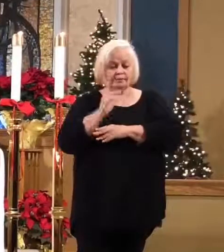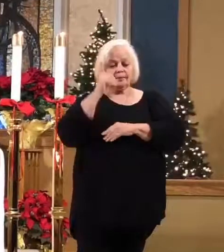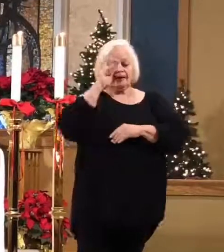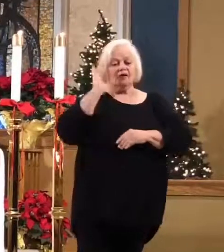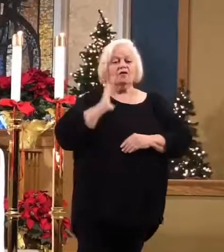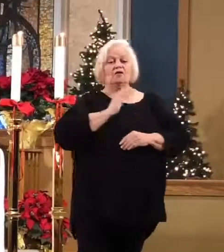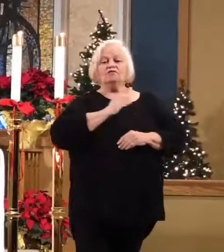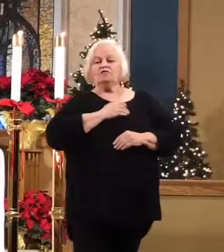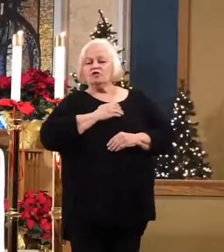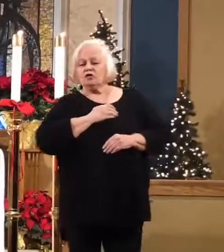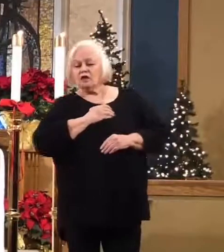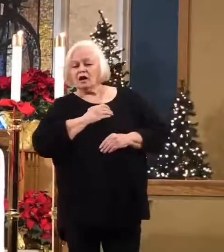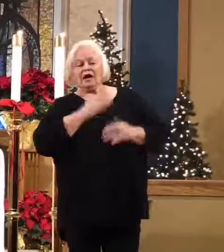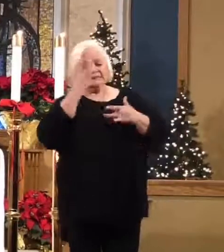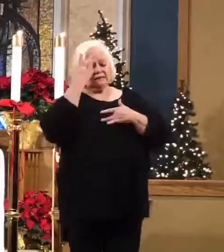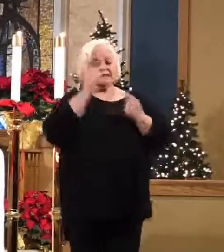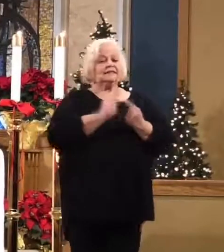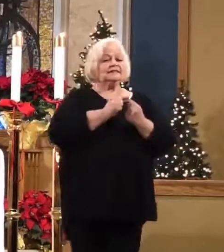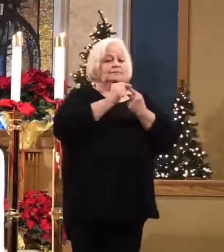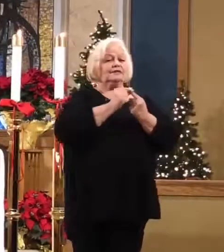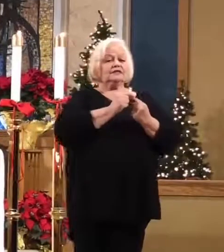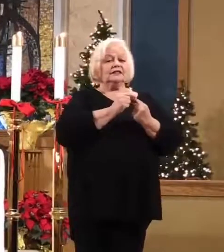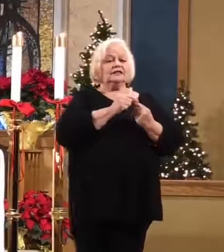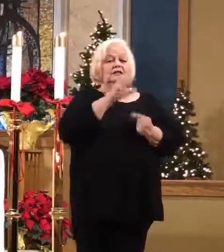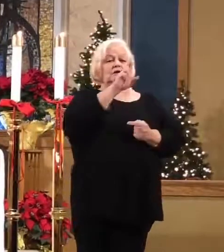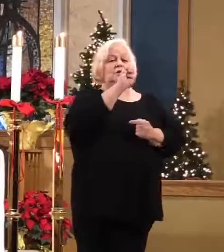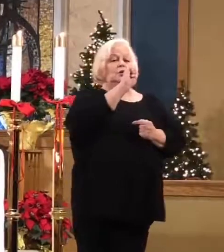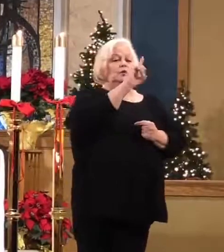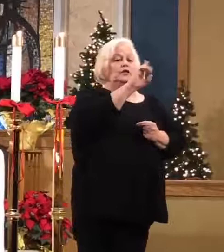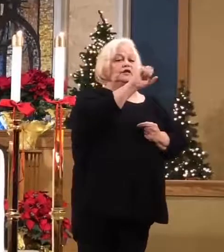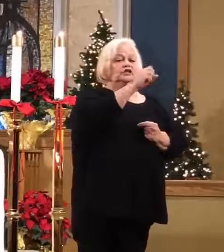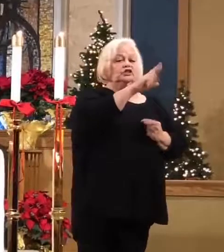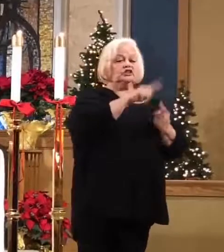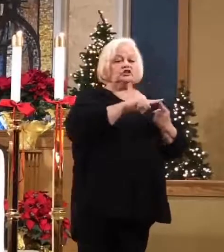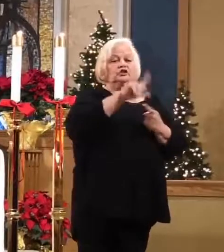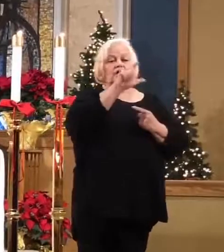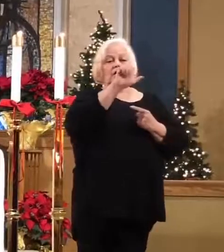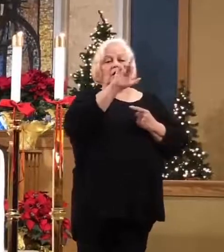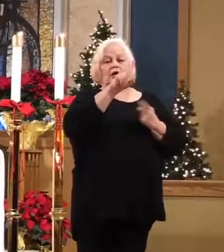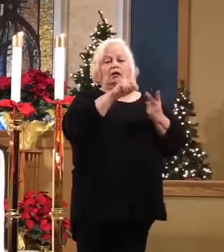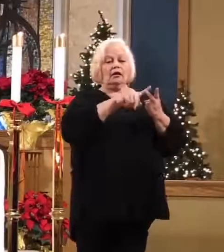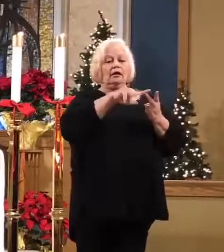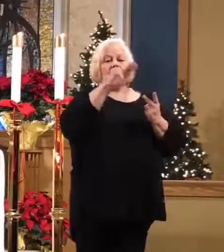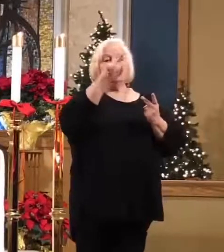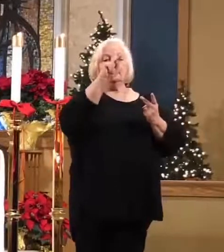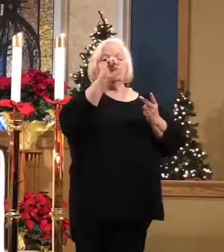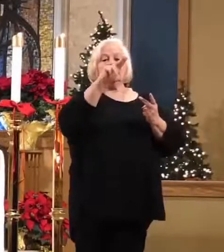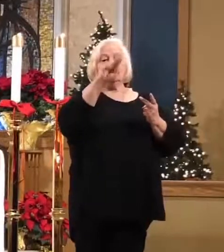sick, especially Reed Chester, Joanne Clark, Ken Martinez, Sharon